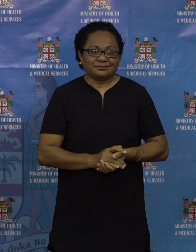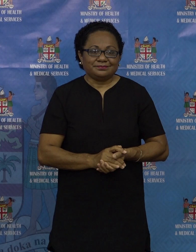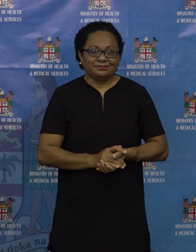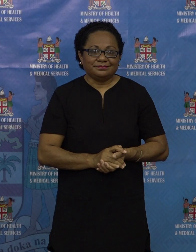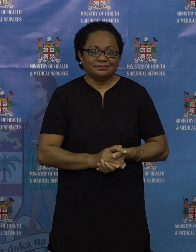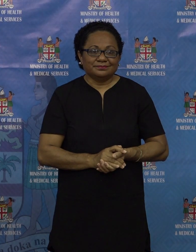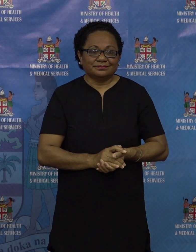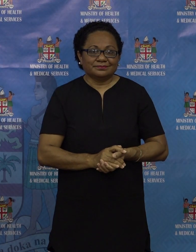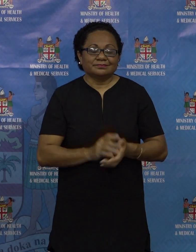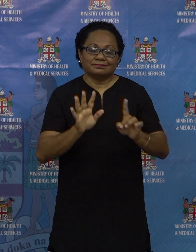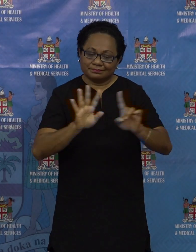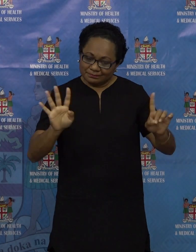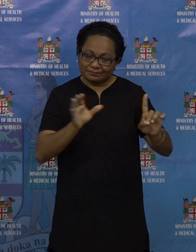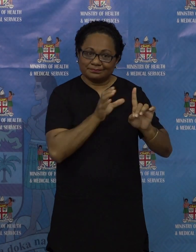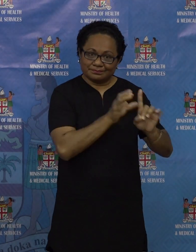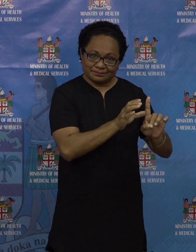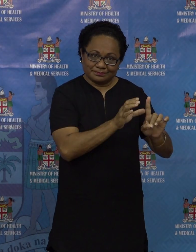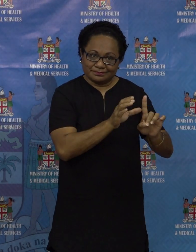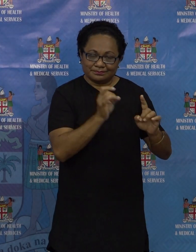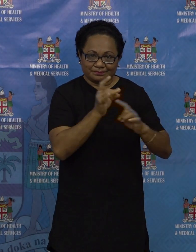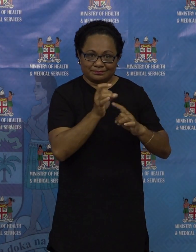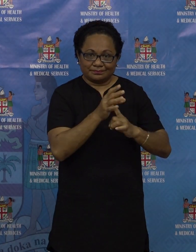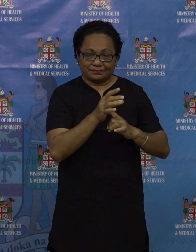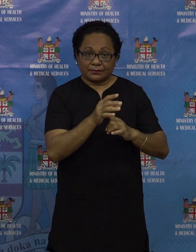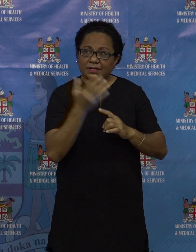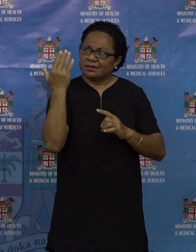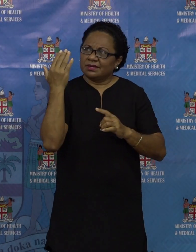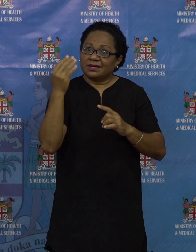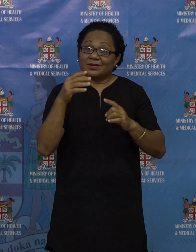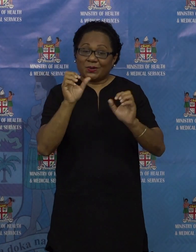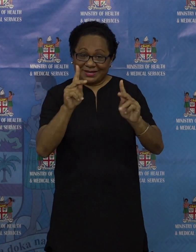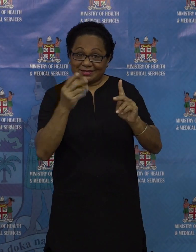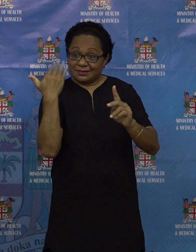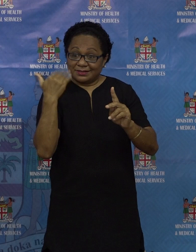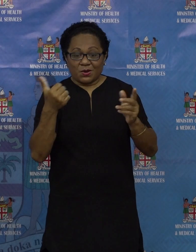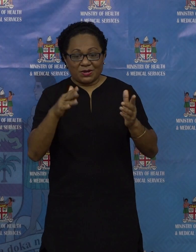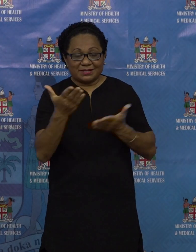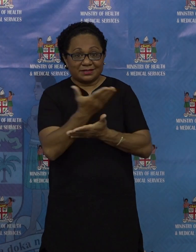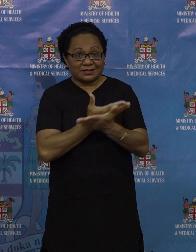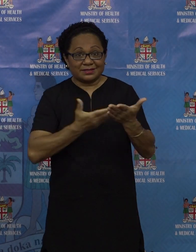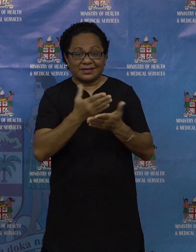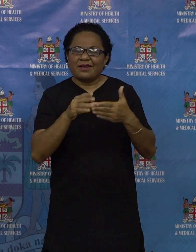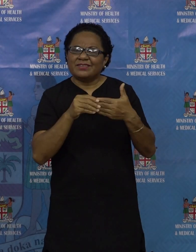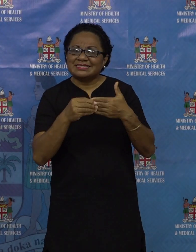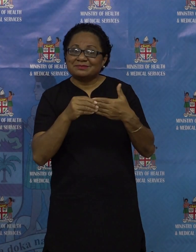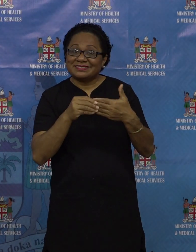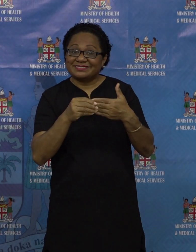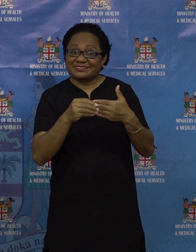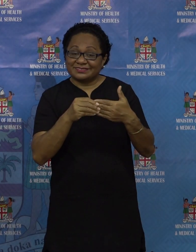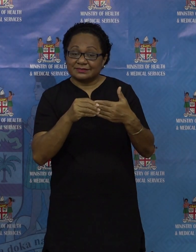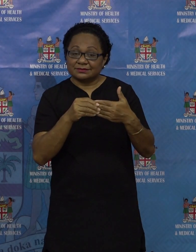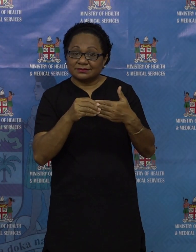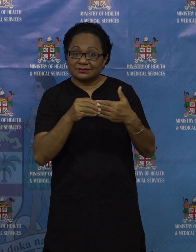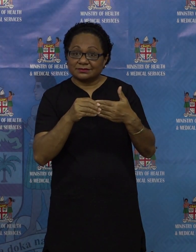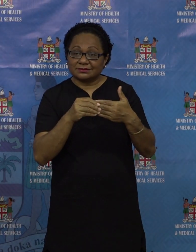Now, as regards to some discussion about the relaxation of our current health measures, while